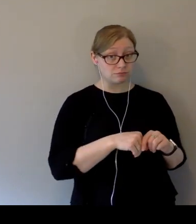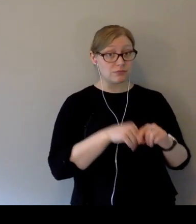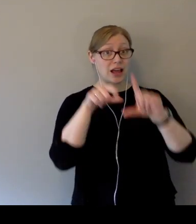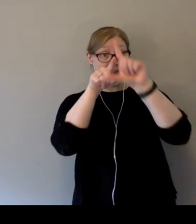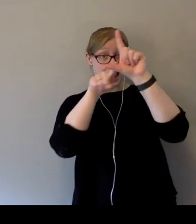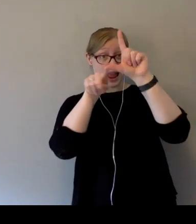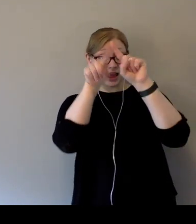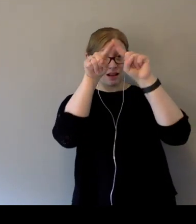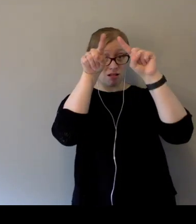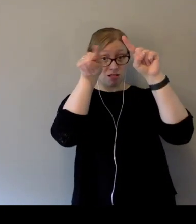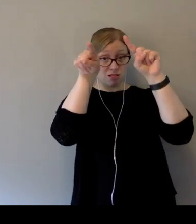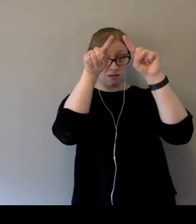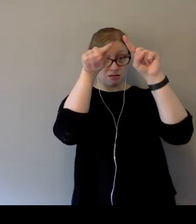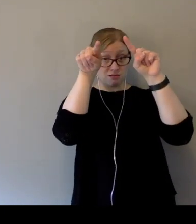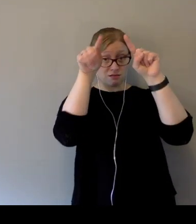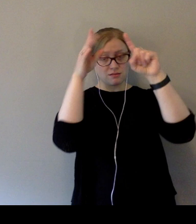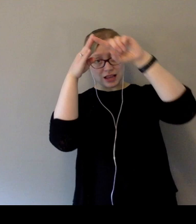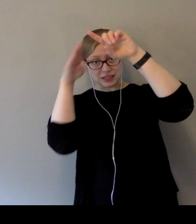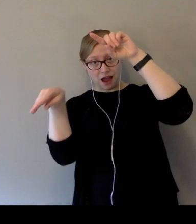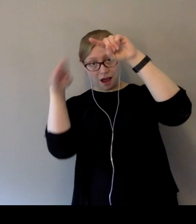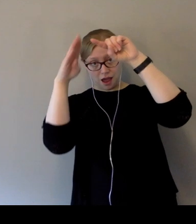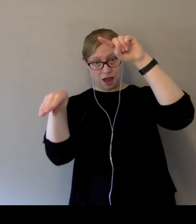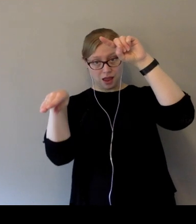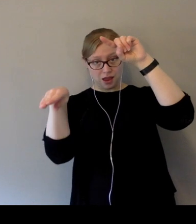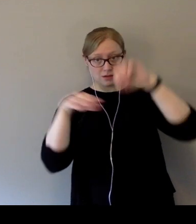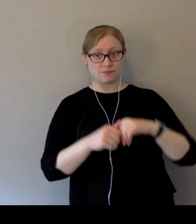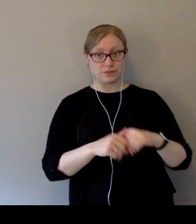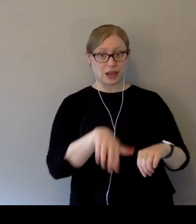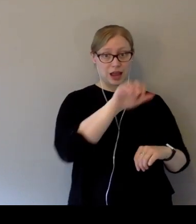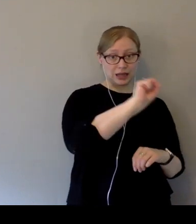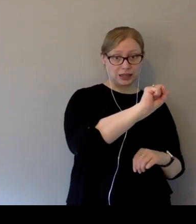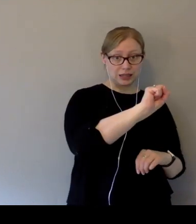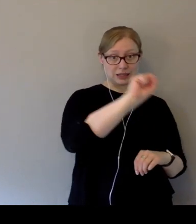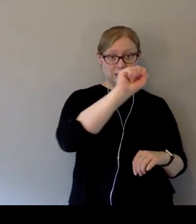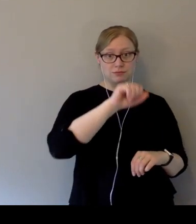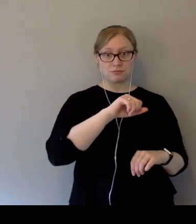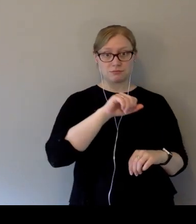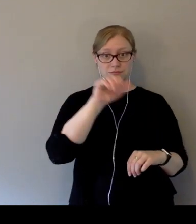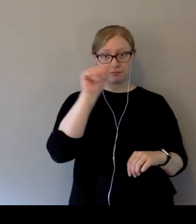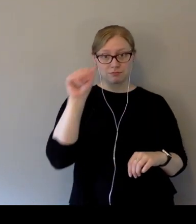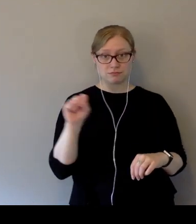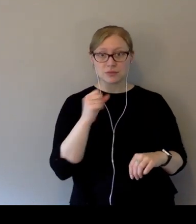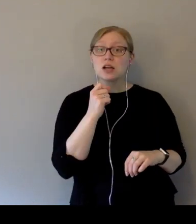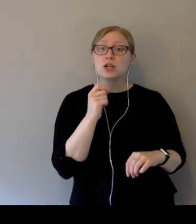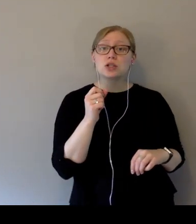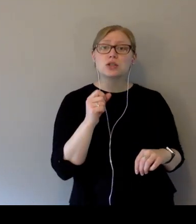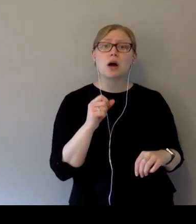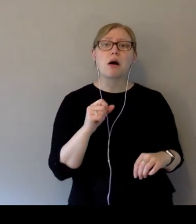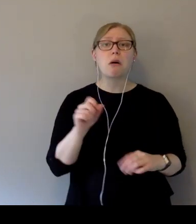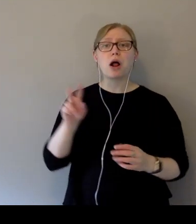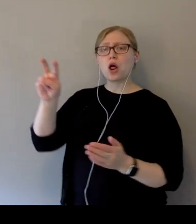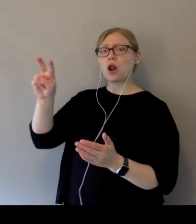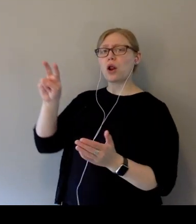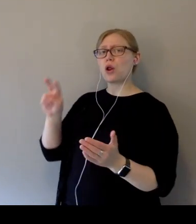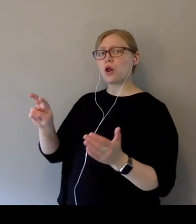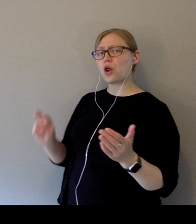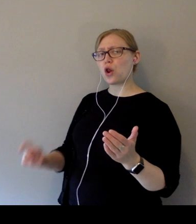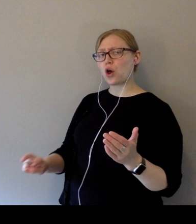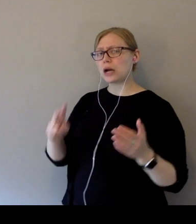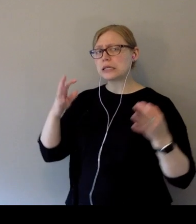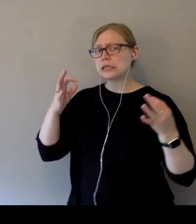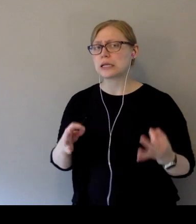an angle, and I have a side. So I want you to look at these three answers and see which makes the best